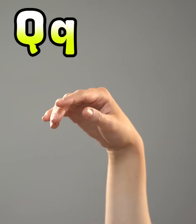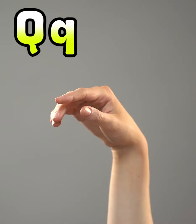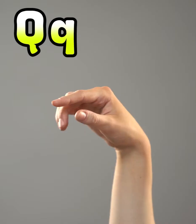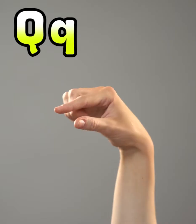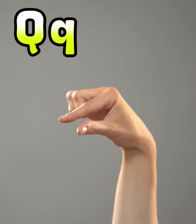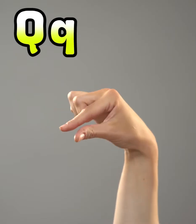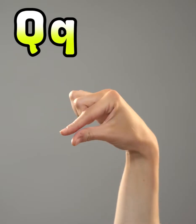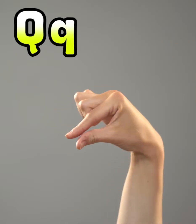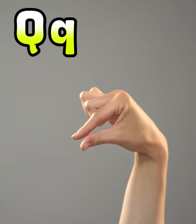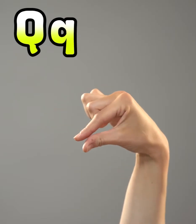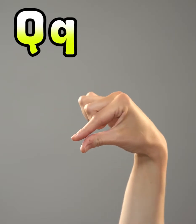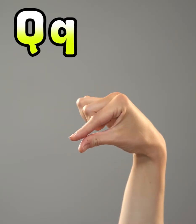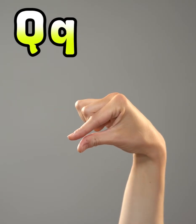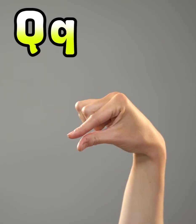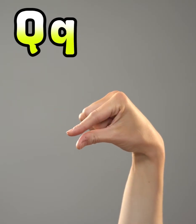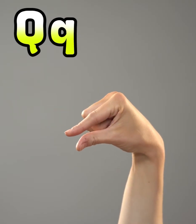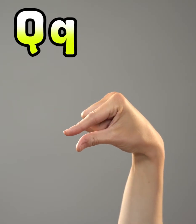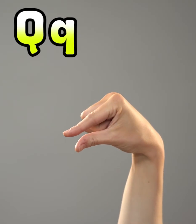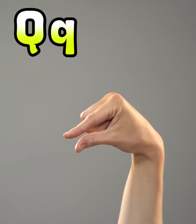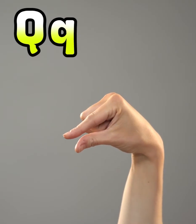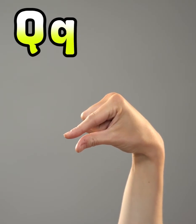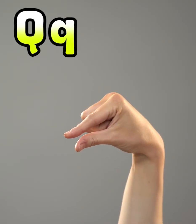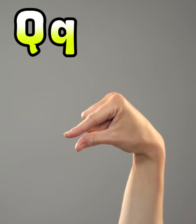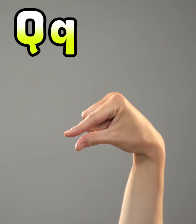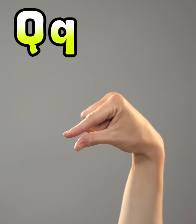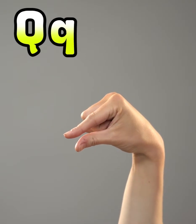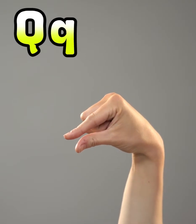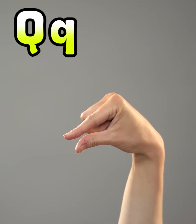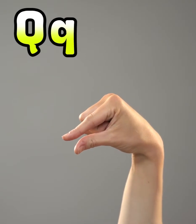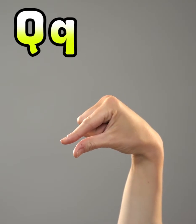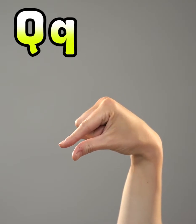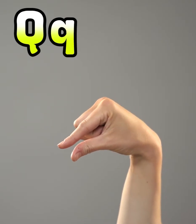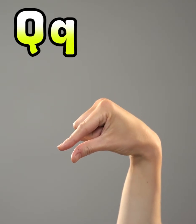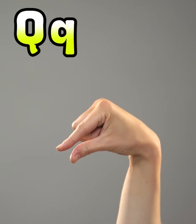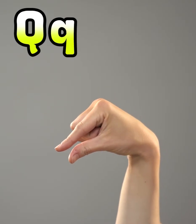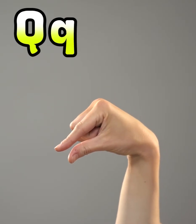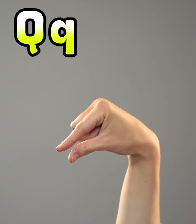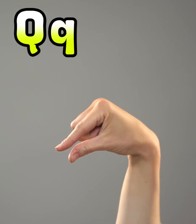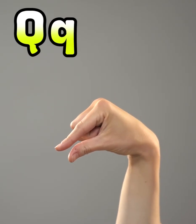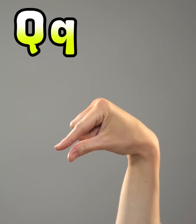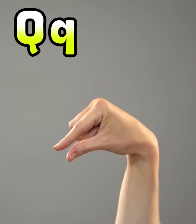Q is for quail.